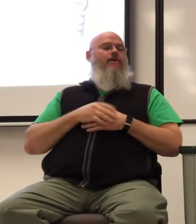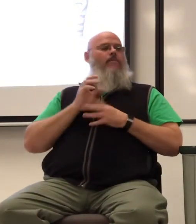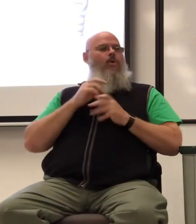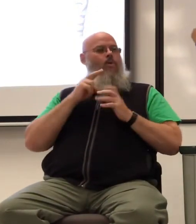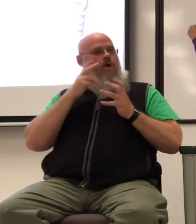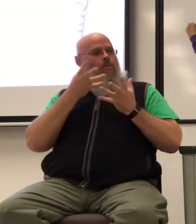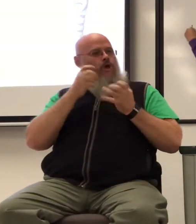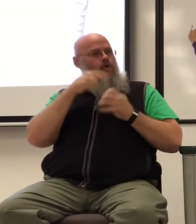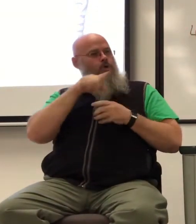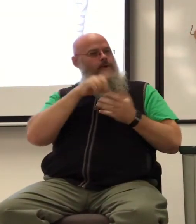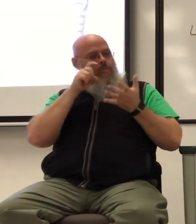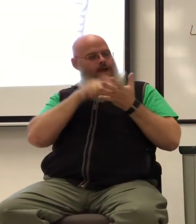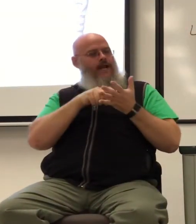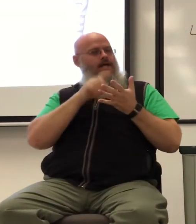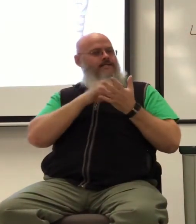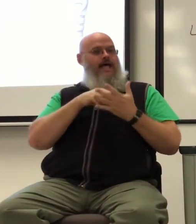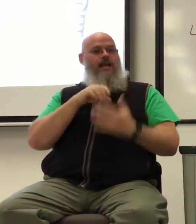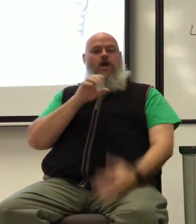cartilages.